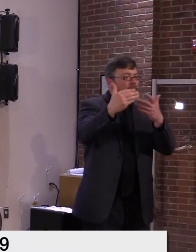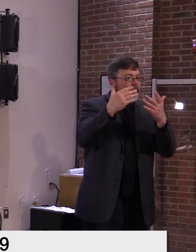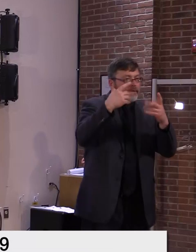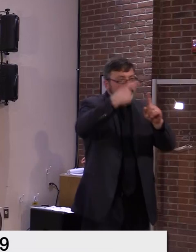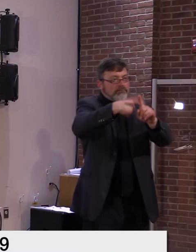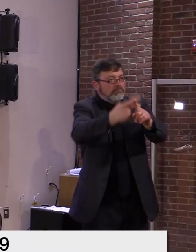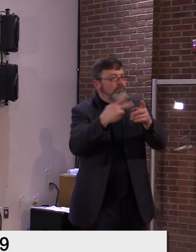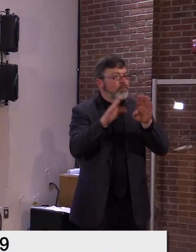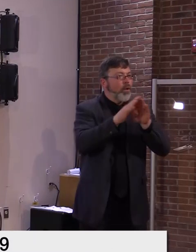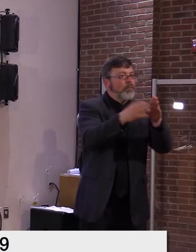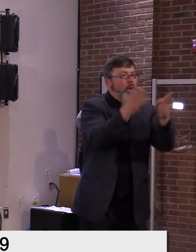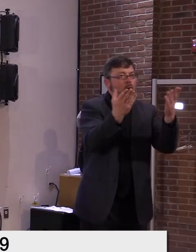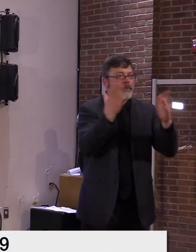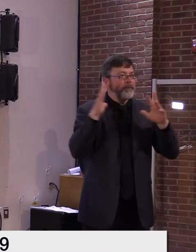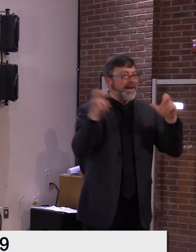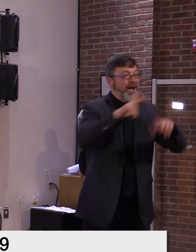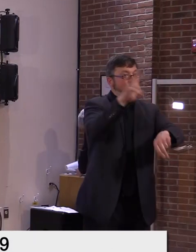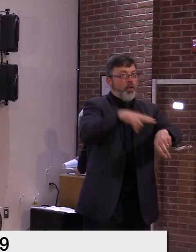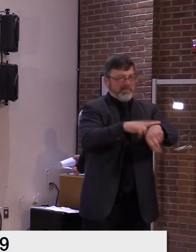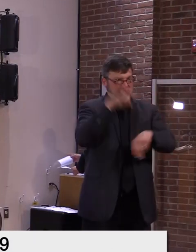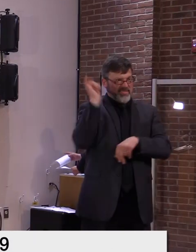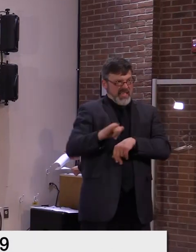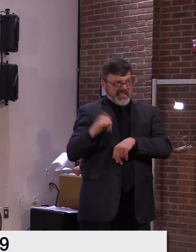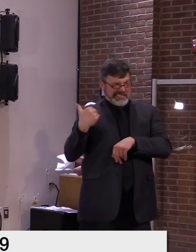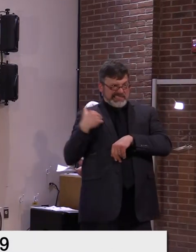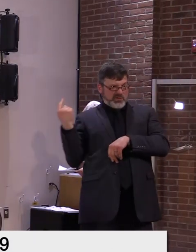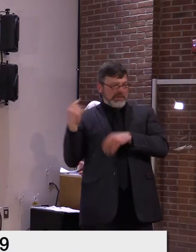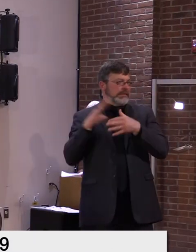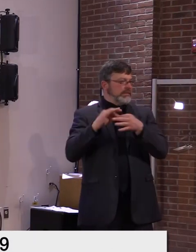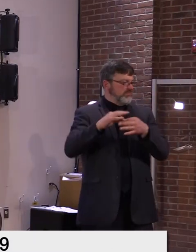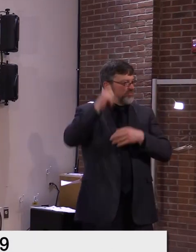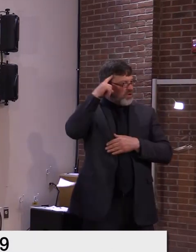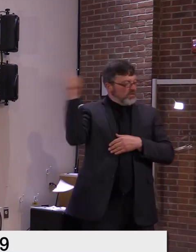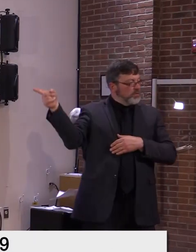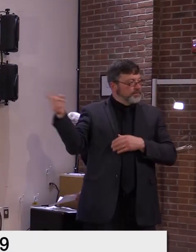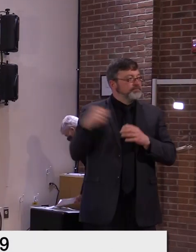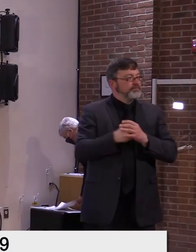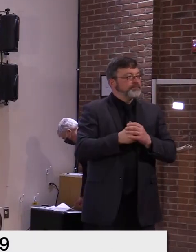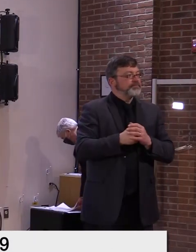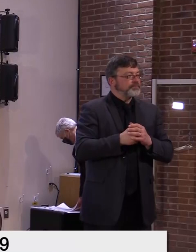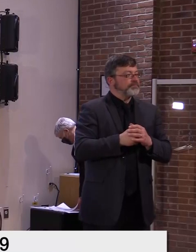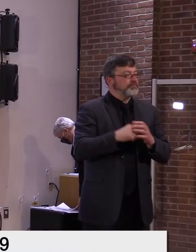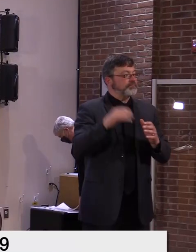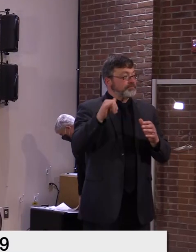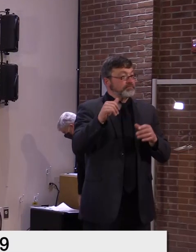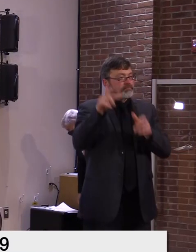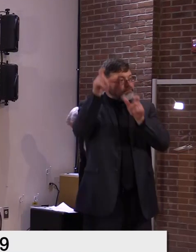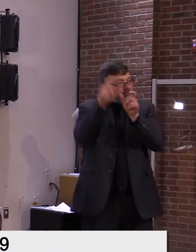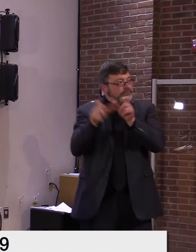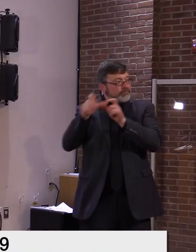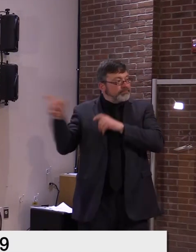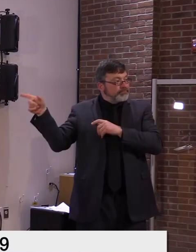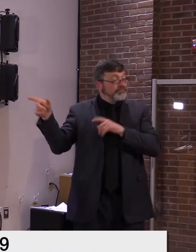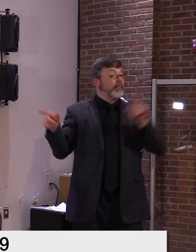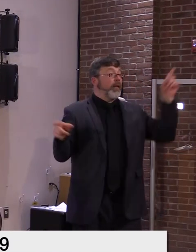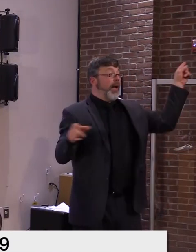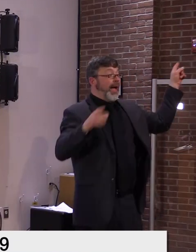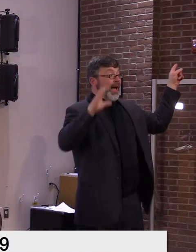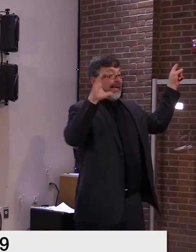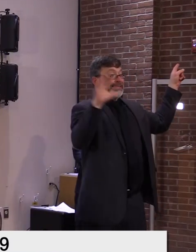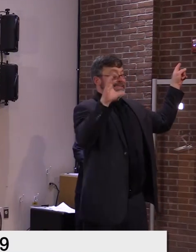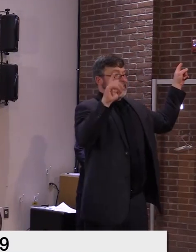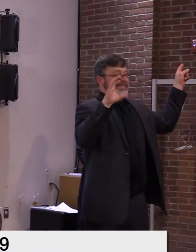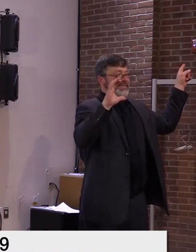begins today. The CDC continues to recommend delaying travel until you are fully vaccinated,